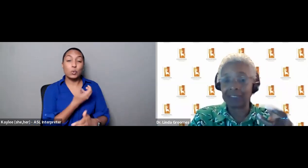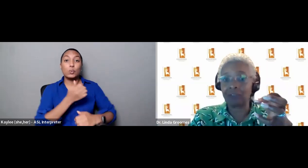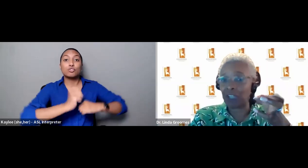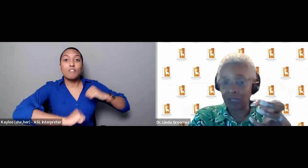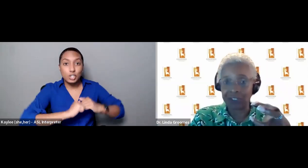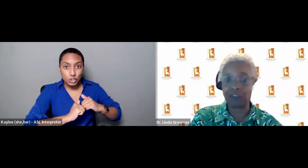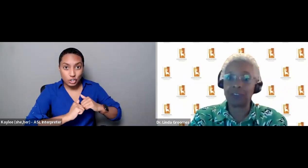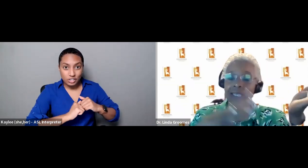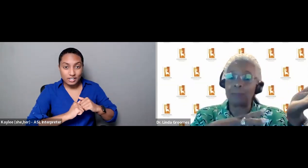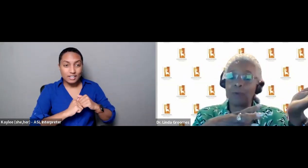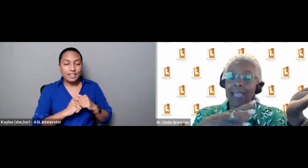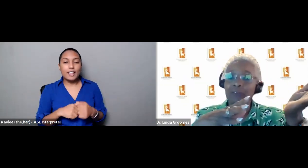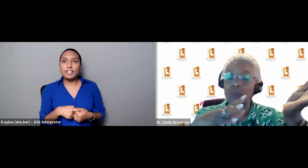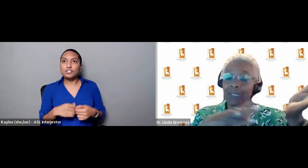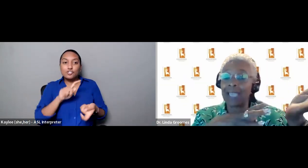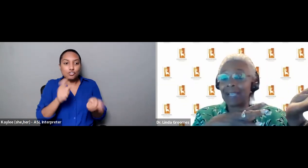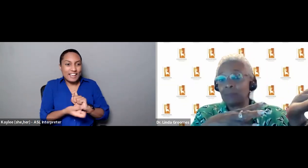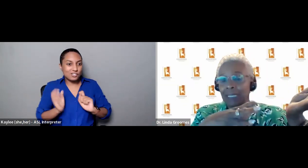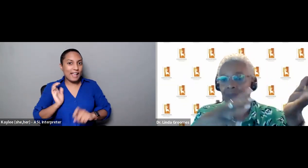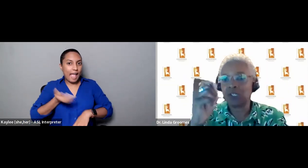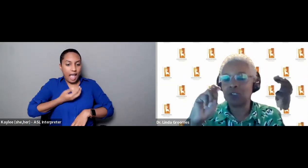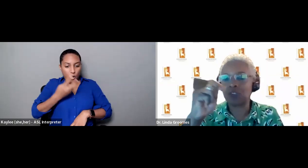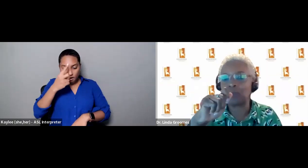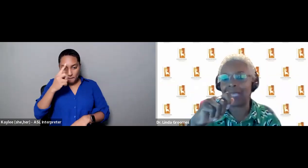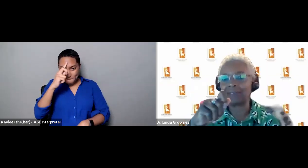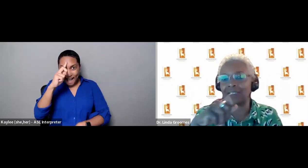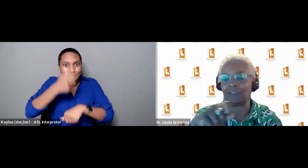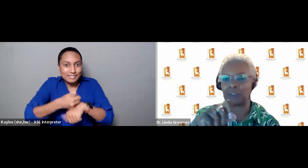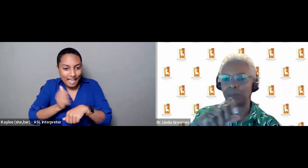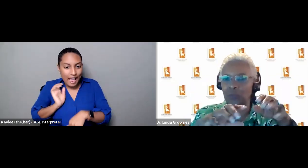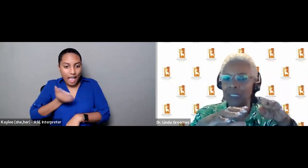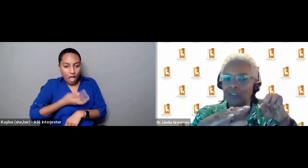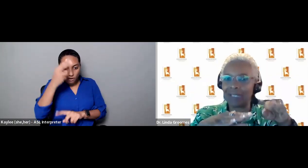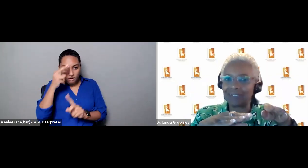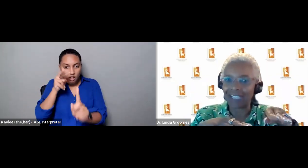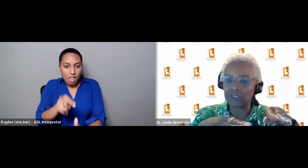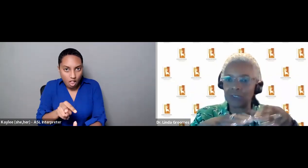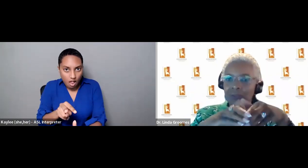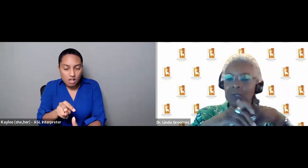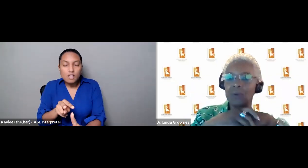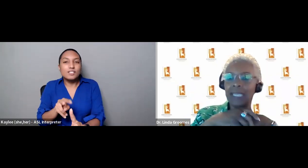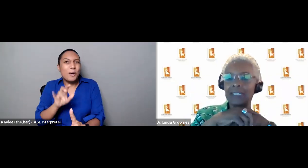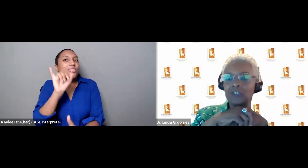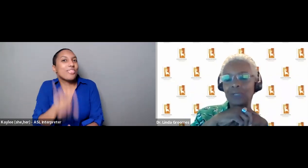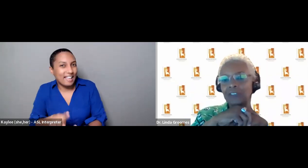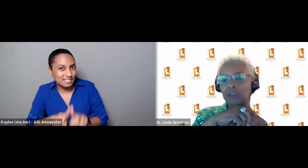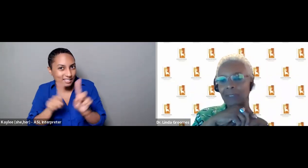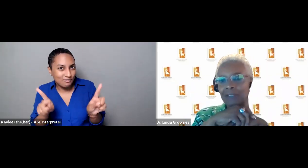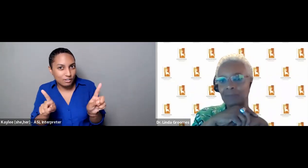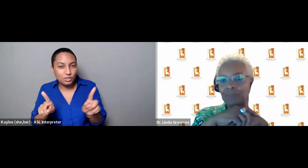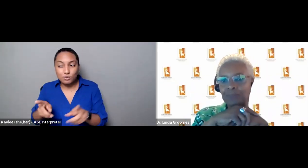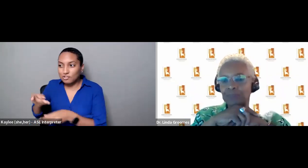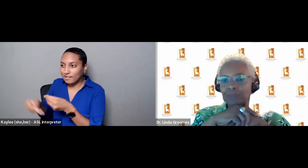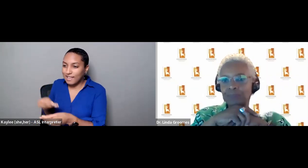being. That's very different than perhaps what it has been. So that's the difference between transactional and